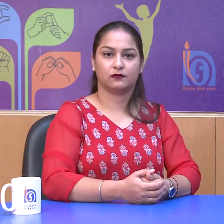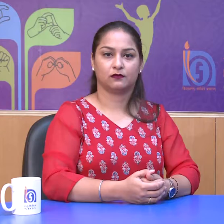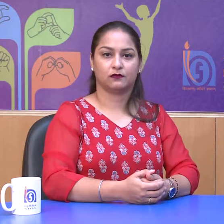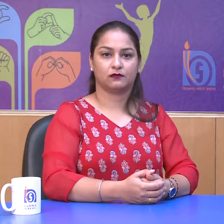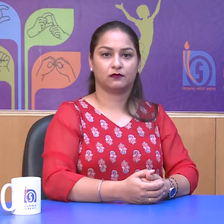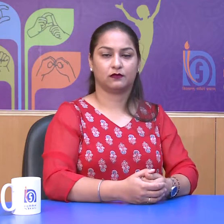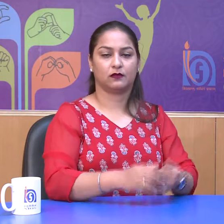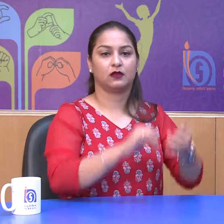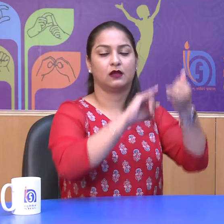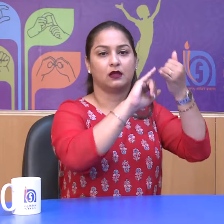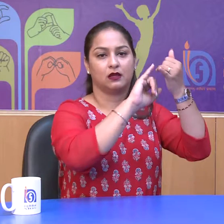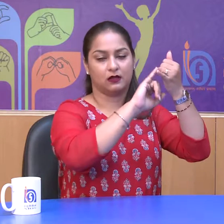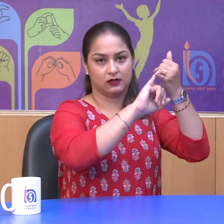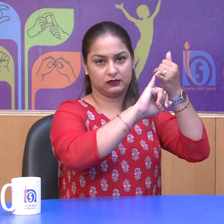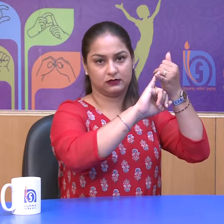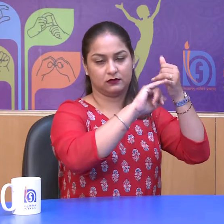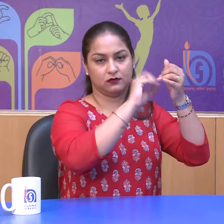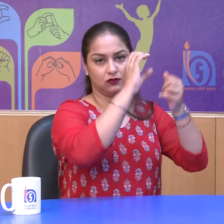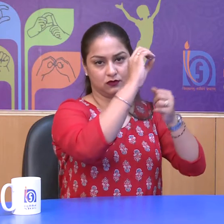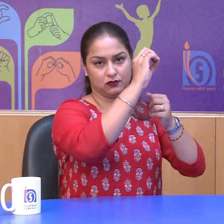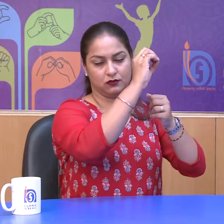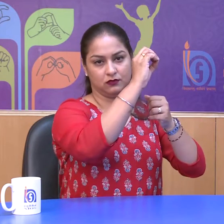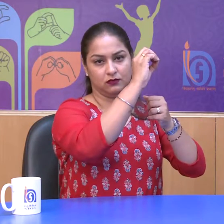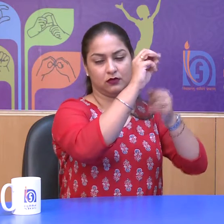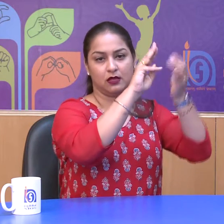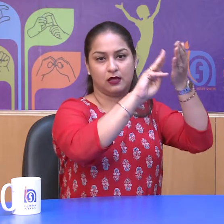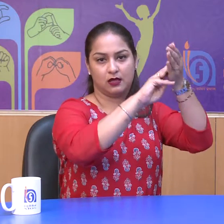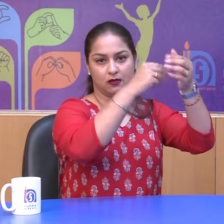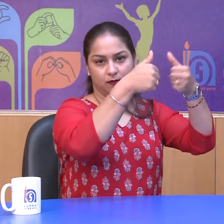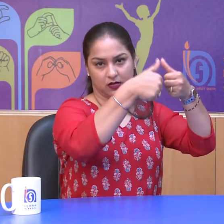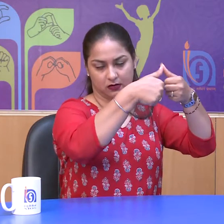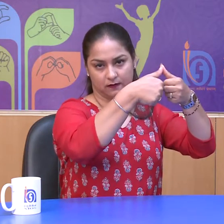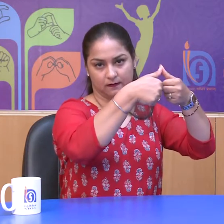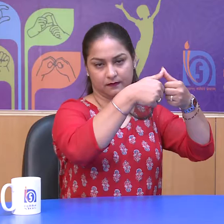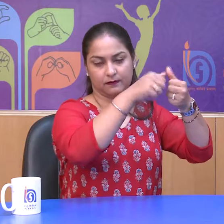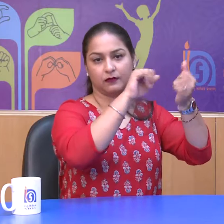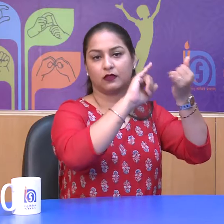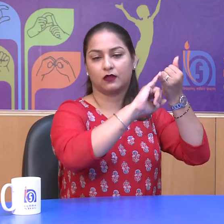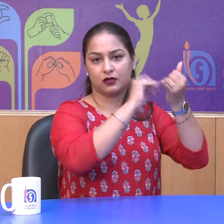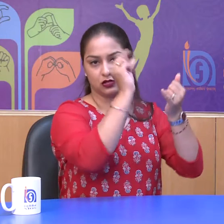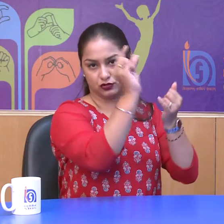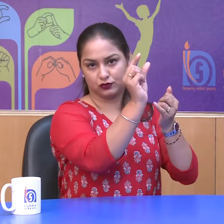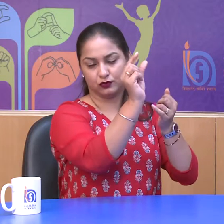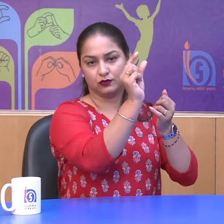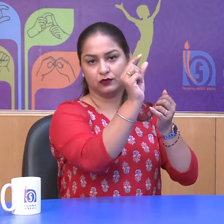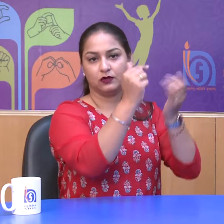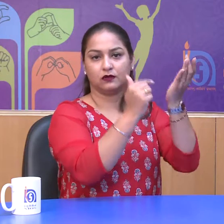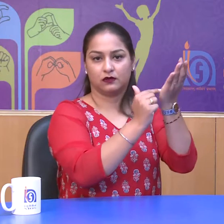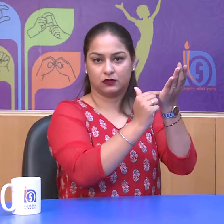Samotsavam, S O M A S U T V